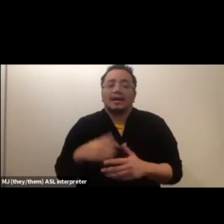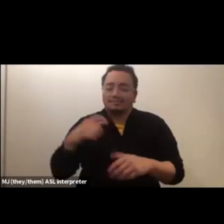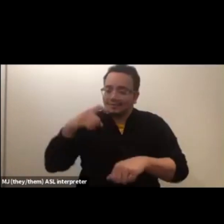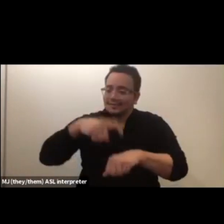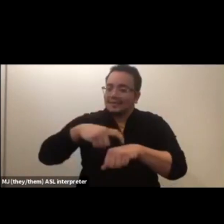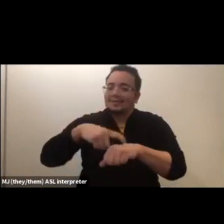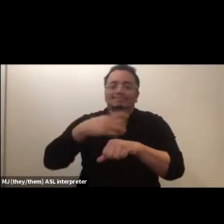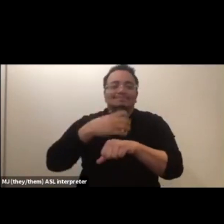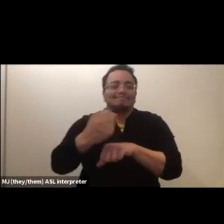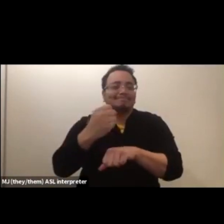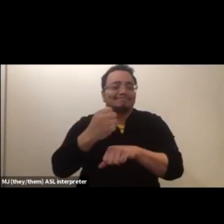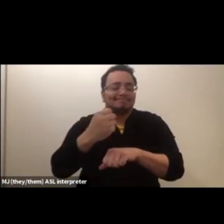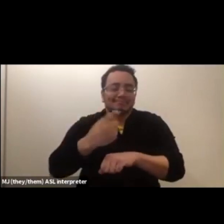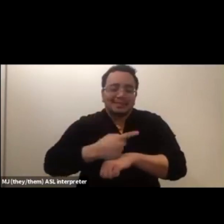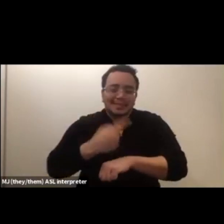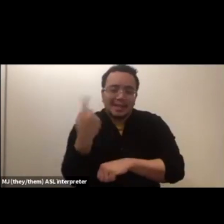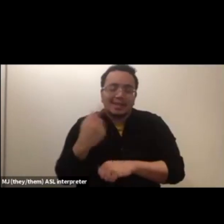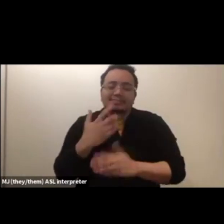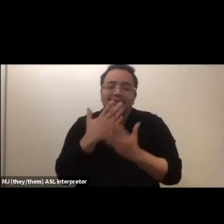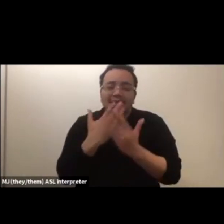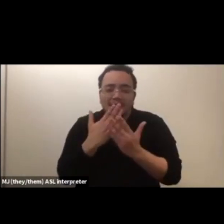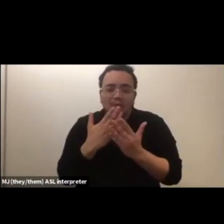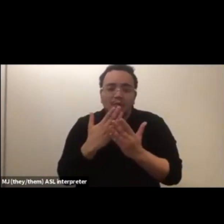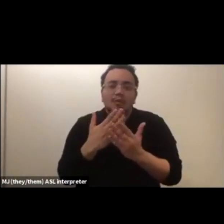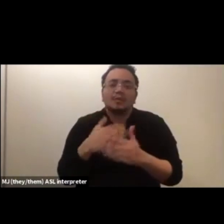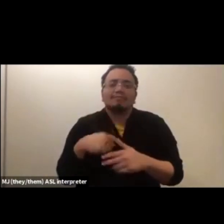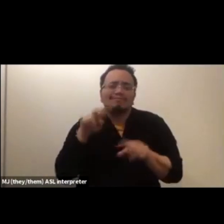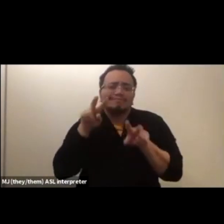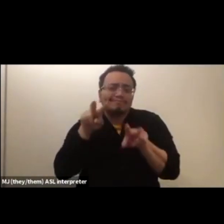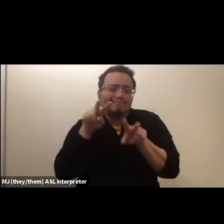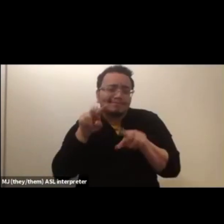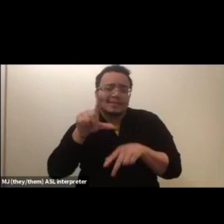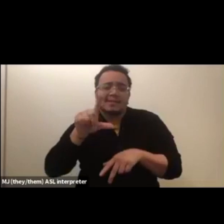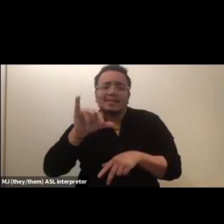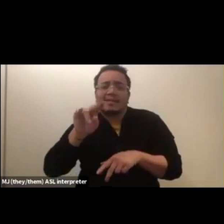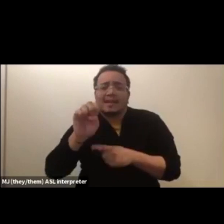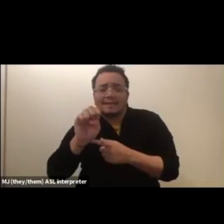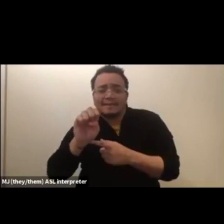today. And I want to thank everybody who has viewed this live